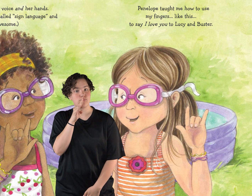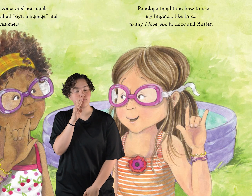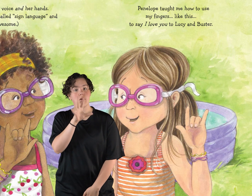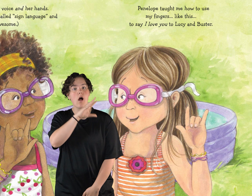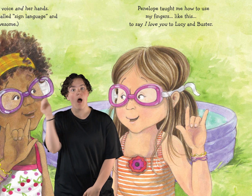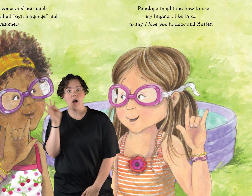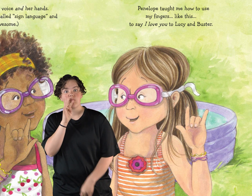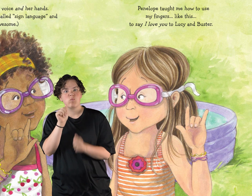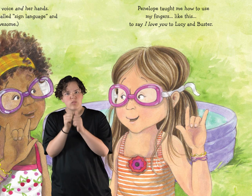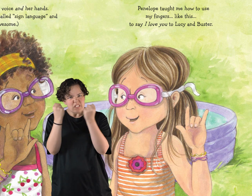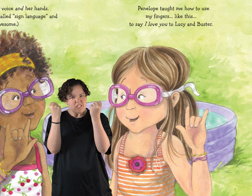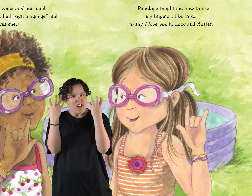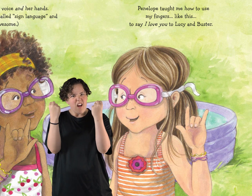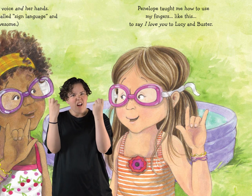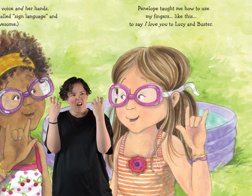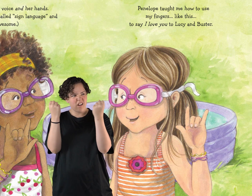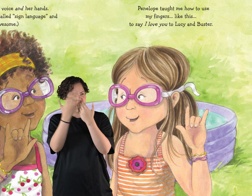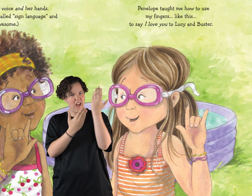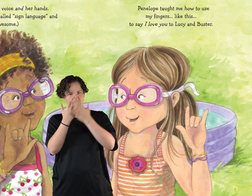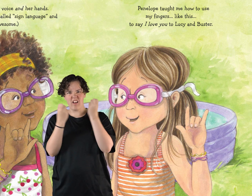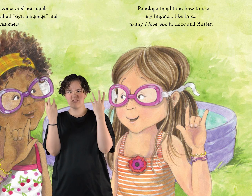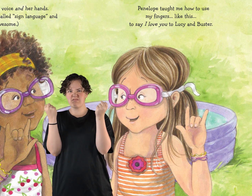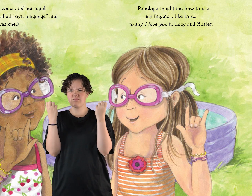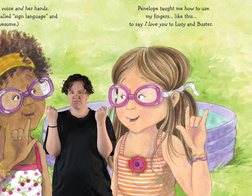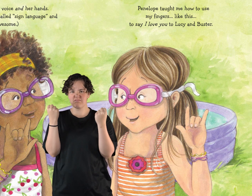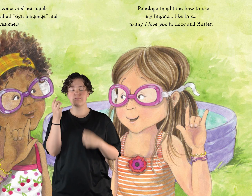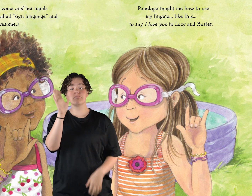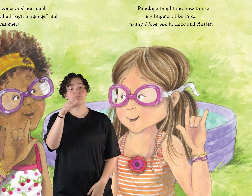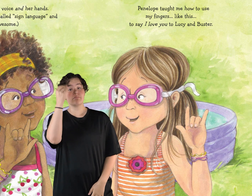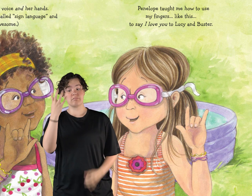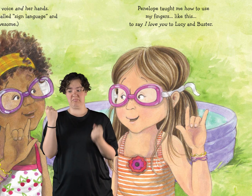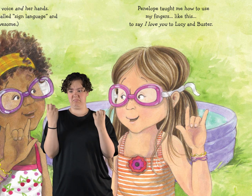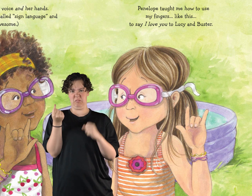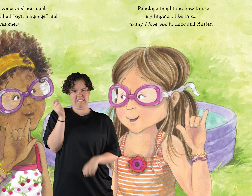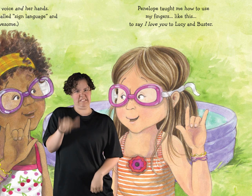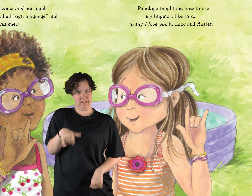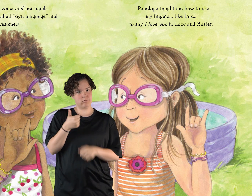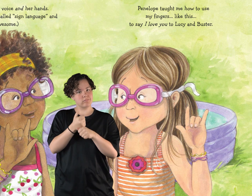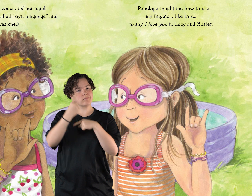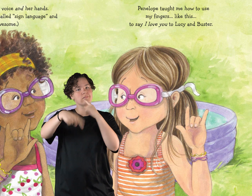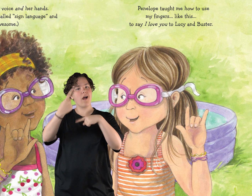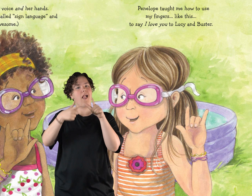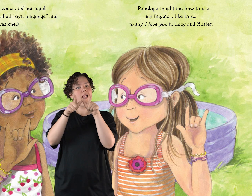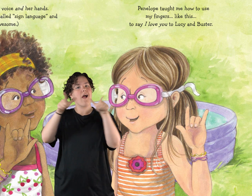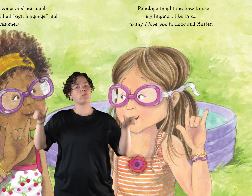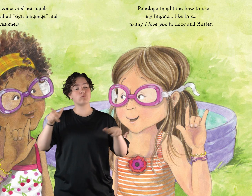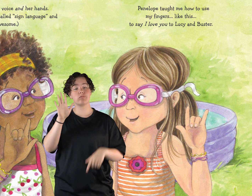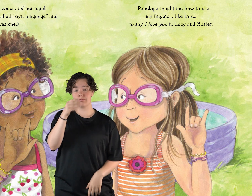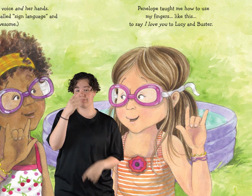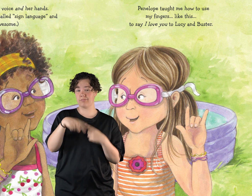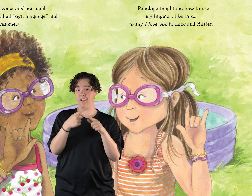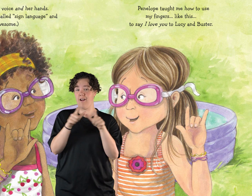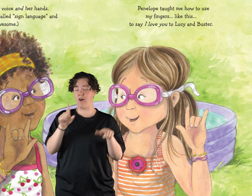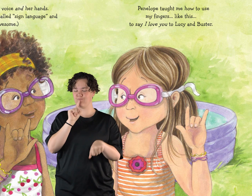Penelope can speak with her voice and her hands. Speaking with your hands is called sign language, and sign language is supremely